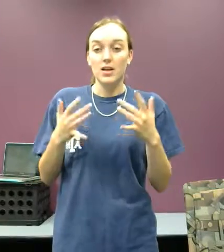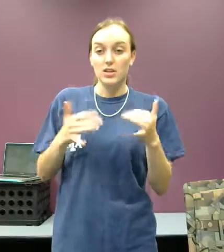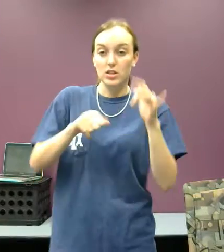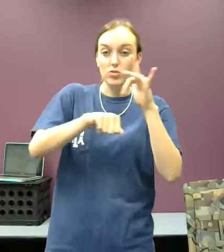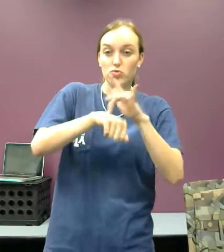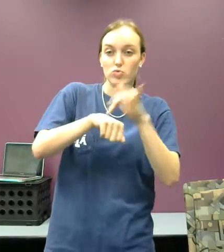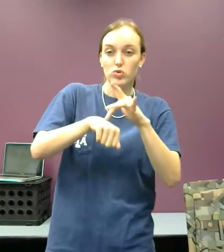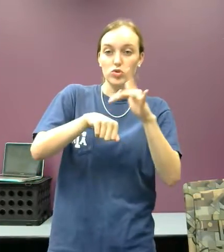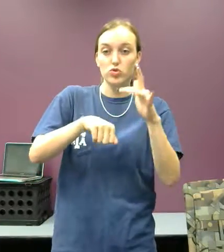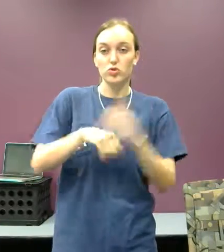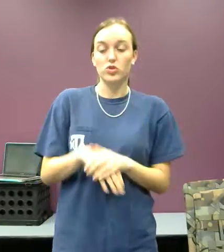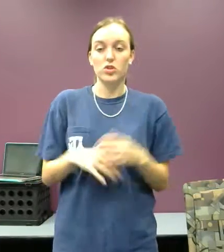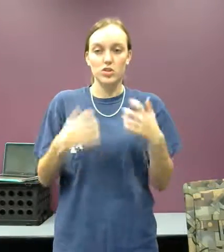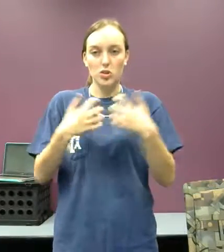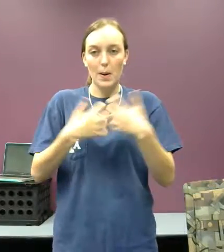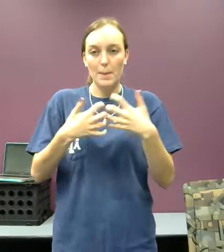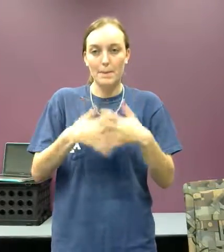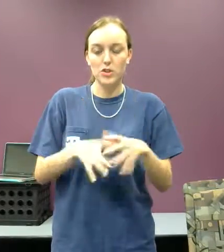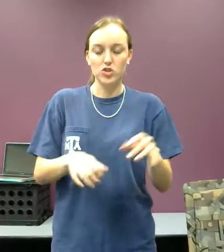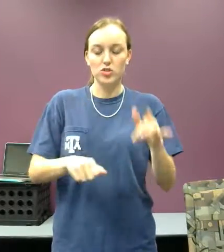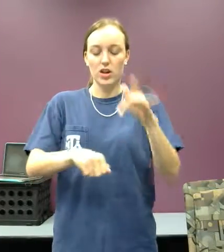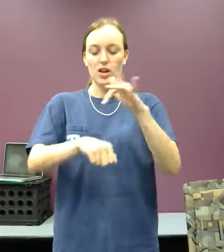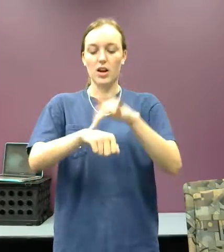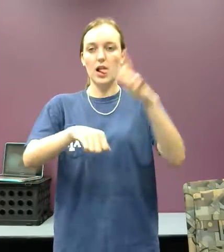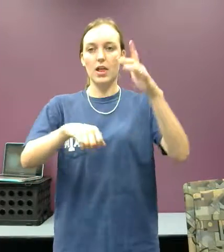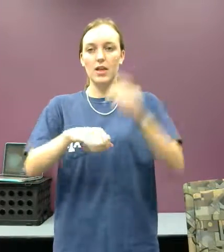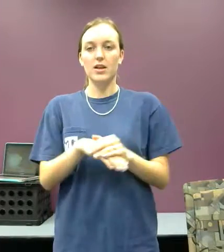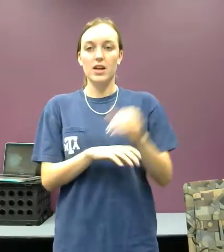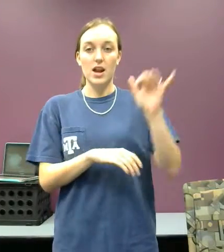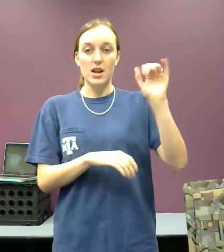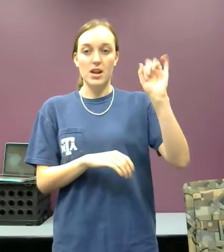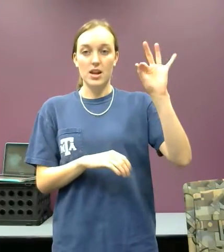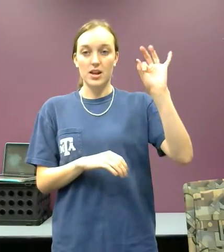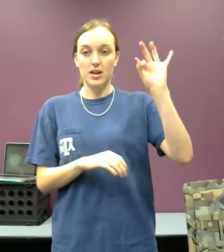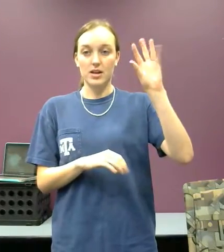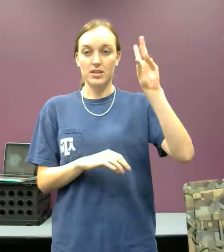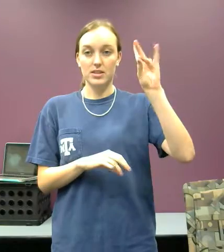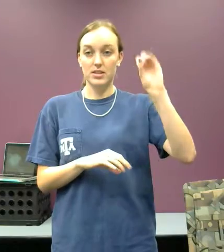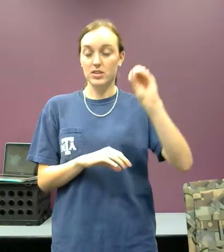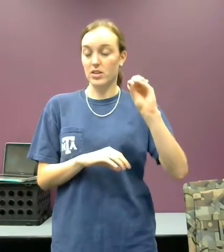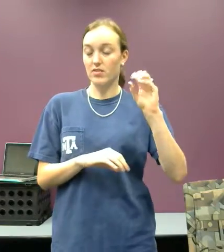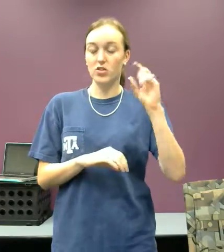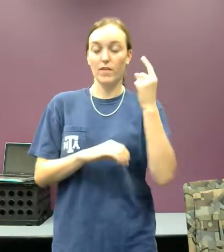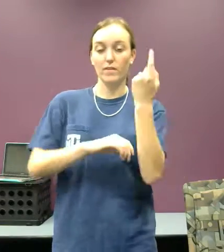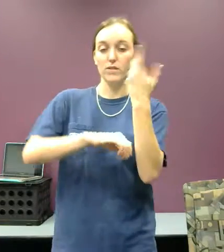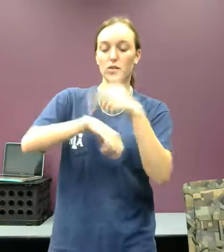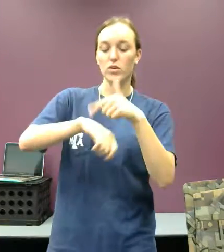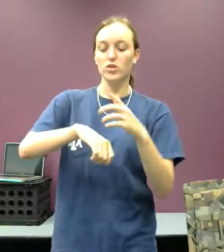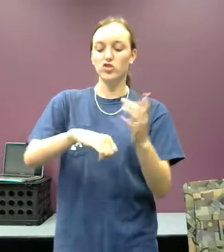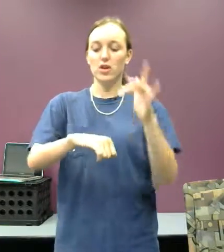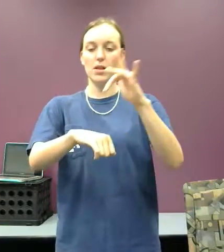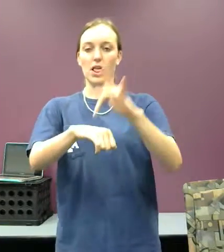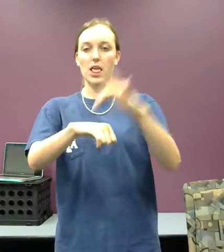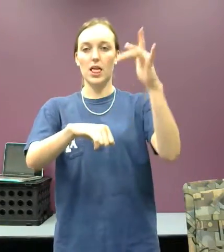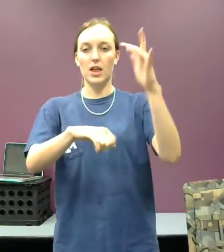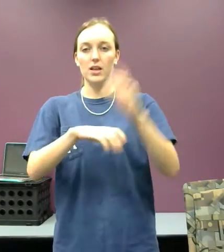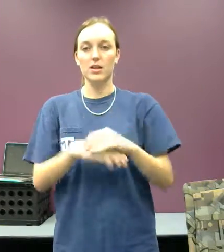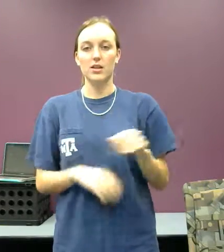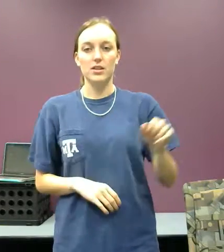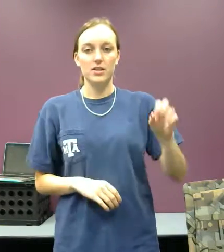a spacecraft on the surface. On December 15, 1970, the Soviets, for the first time ever, successfully touched down on Venus. But on this